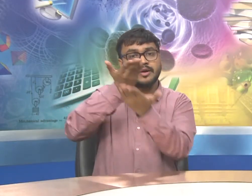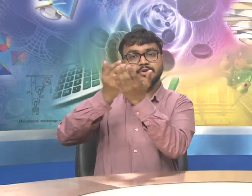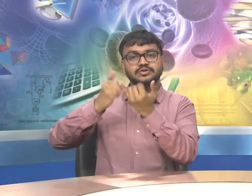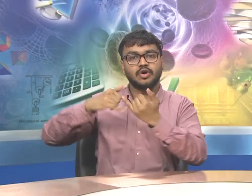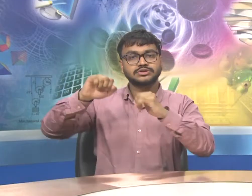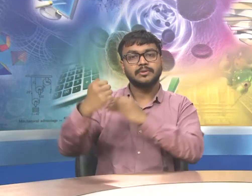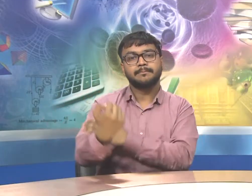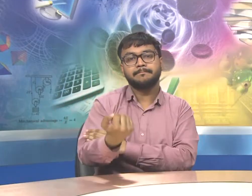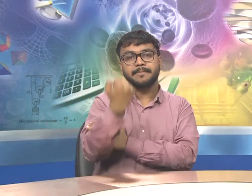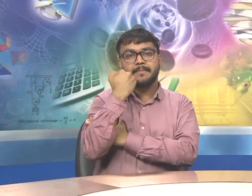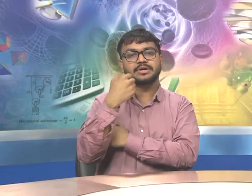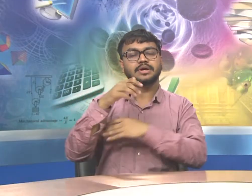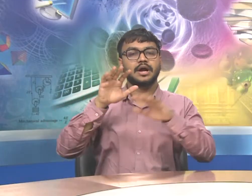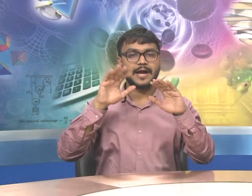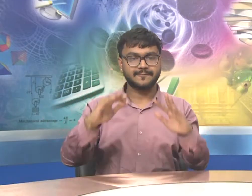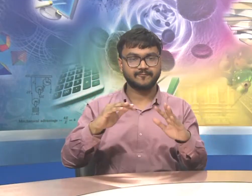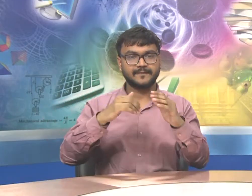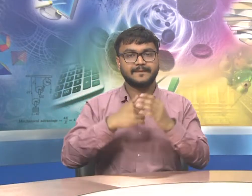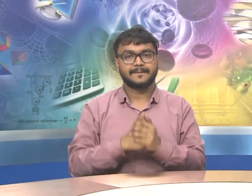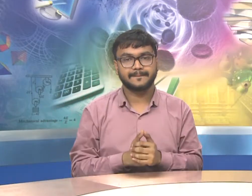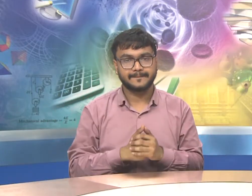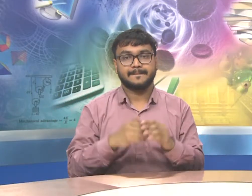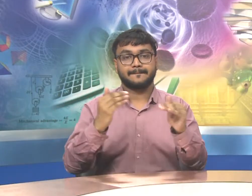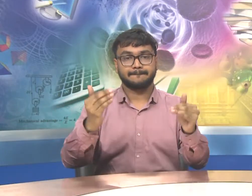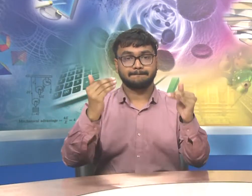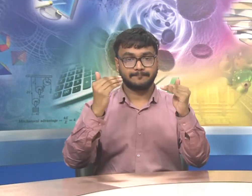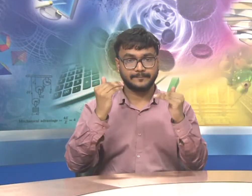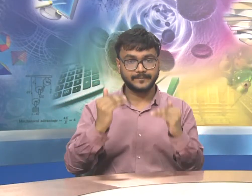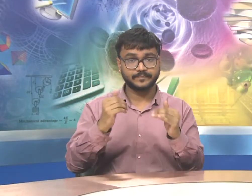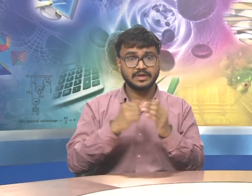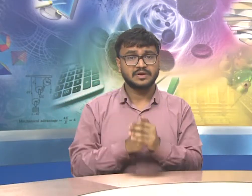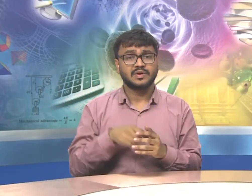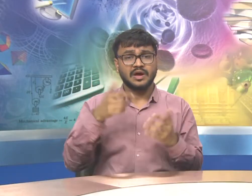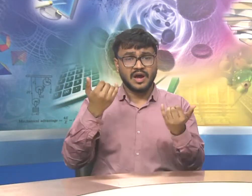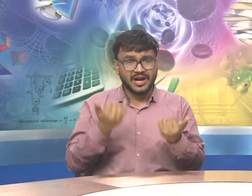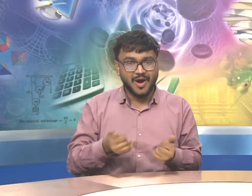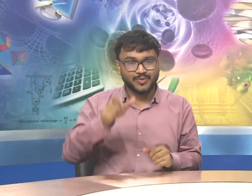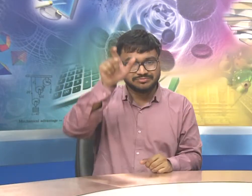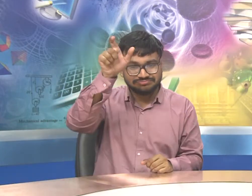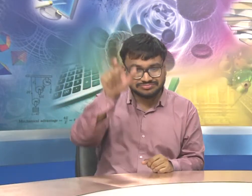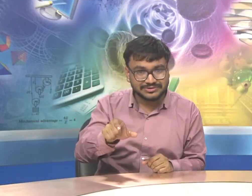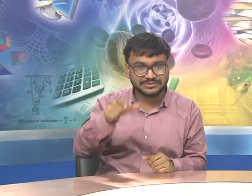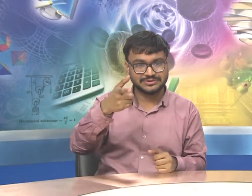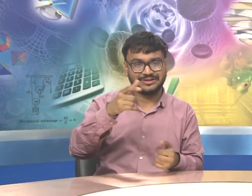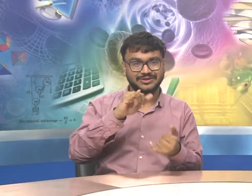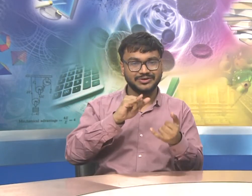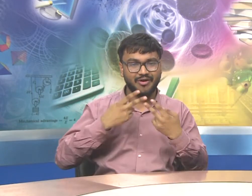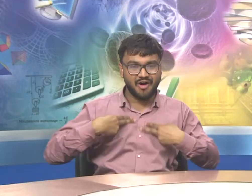coming from the Supreme Court, the scope of PIL has widened.